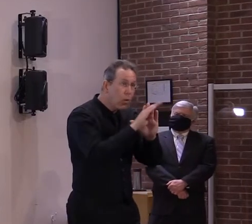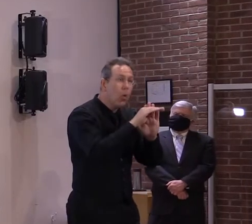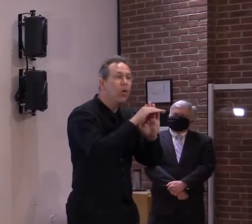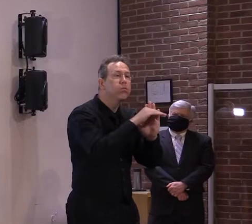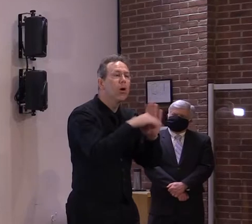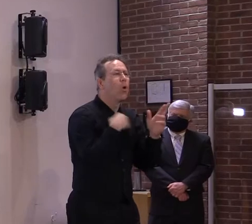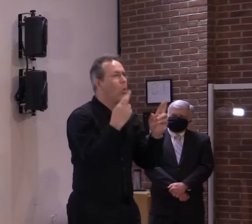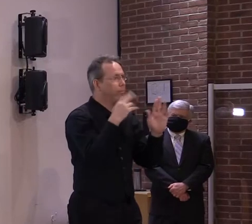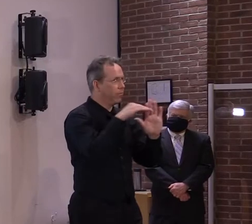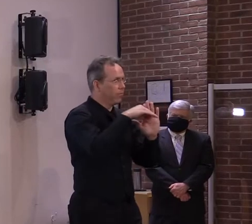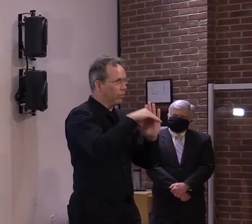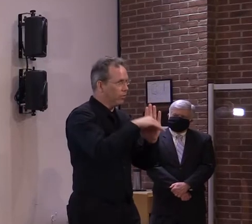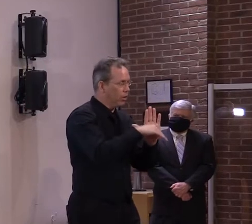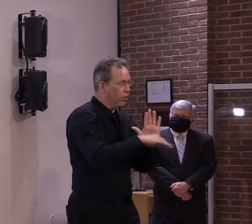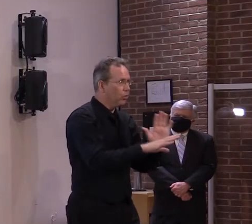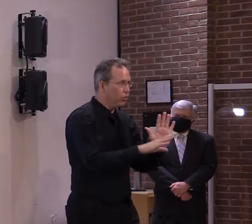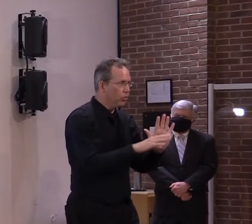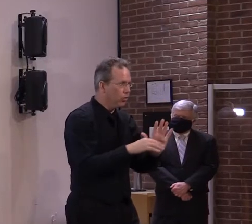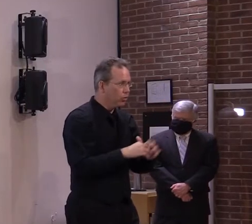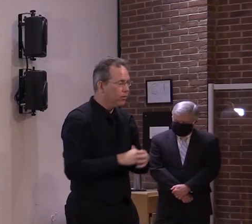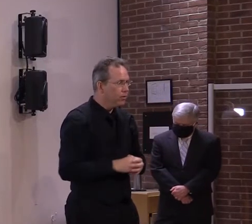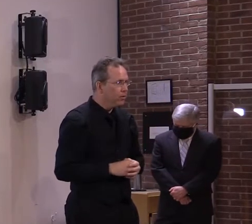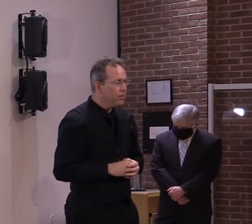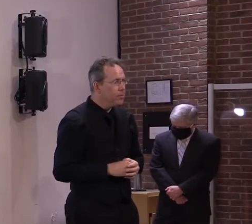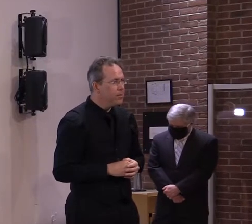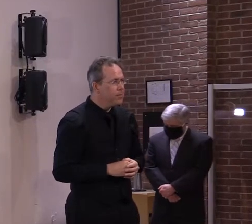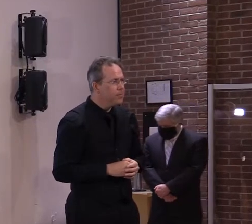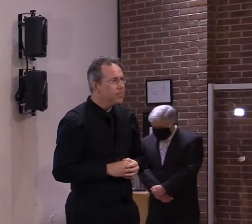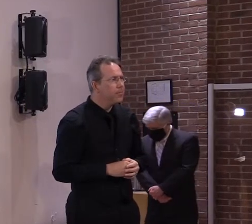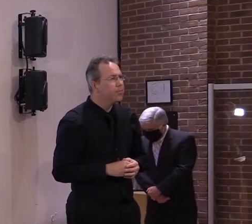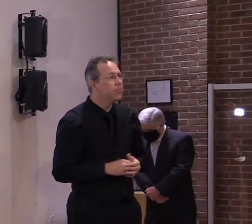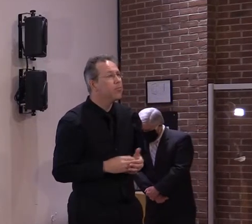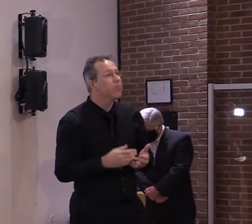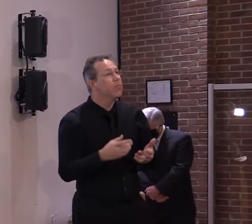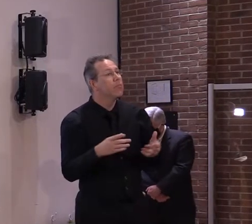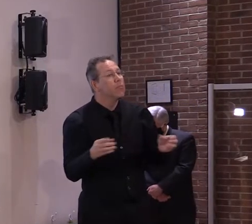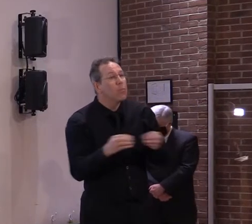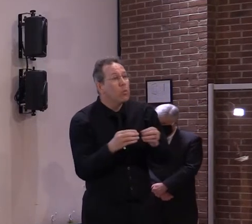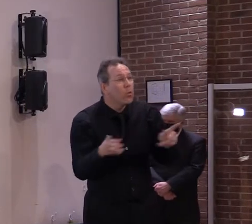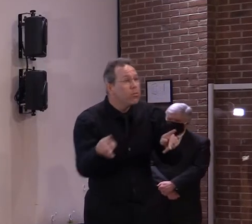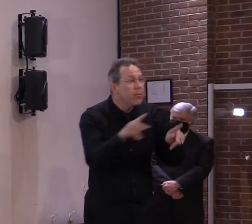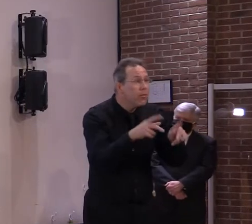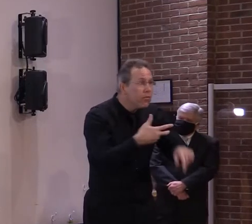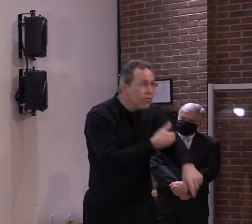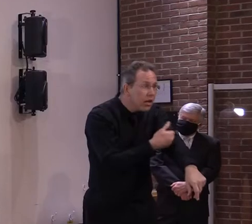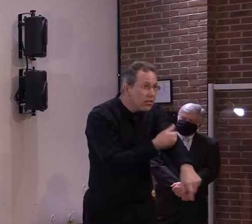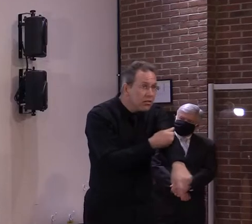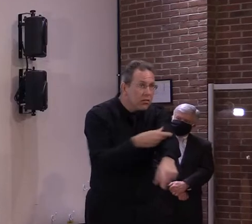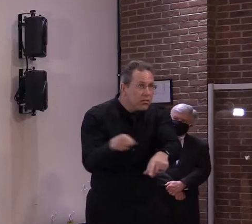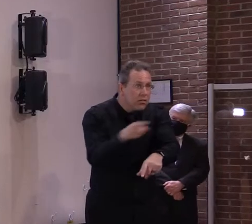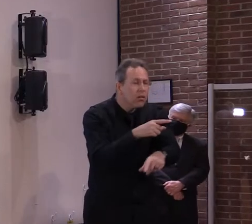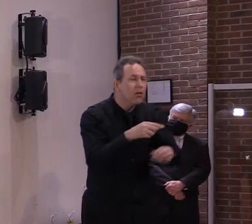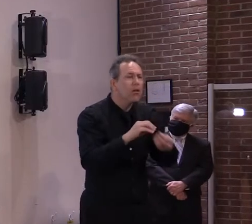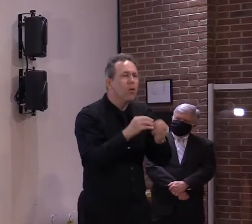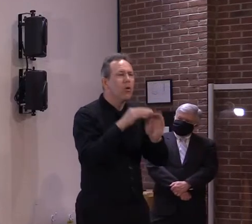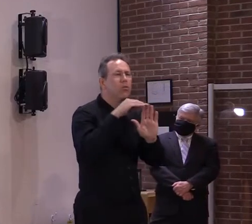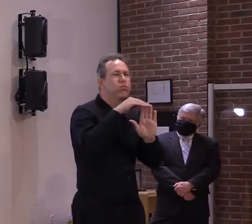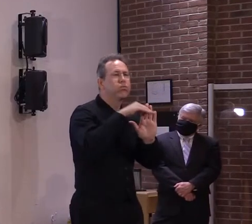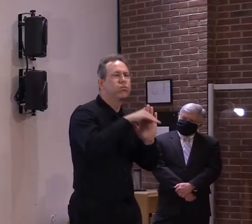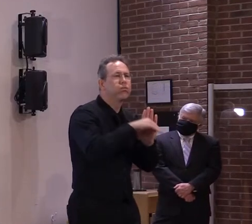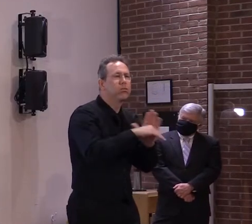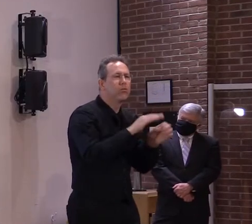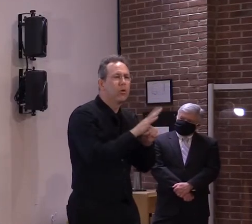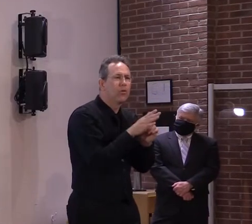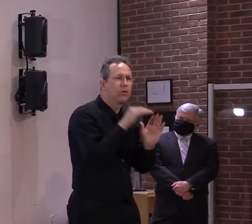population vaccinated. It will still, again, be some of those traditional metrics. But again, keep in mind,